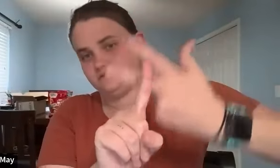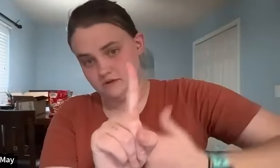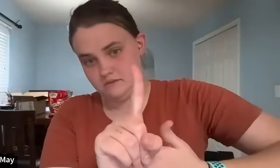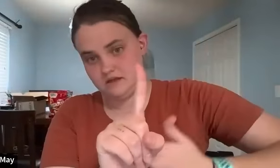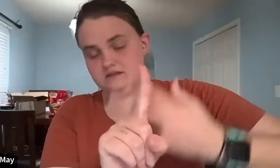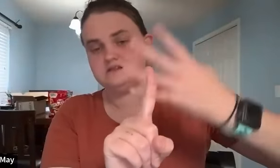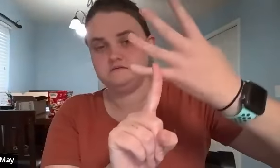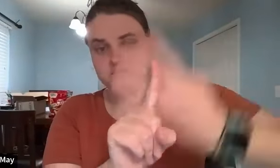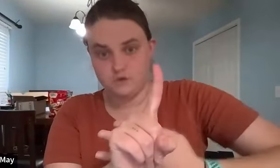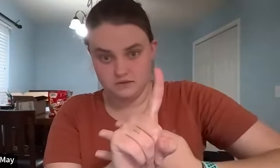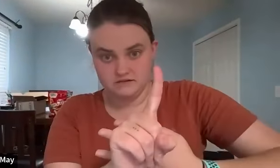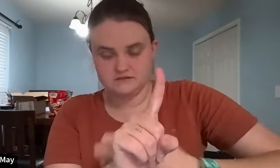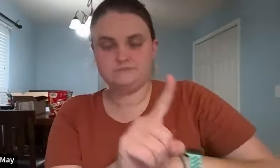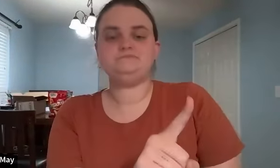3 months, 4 months.